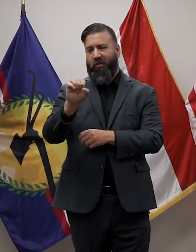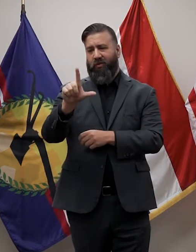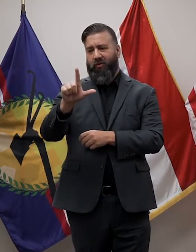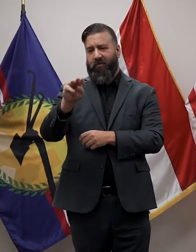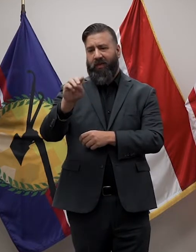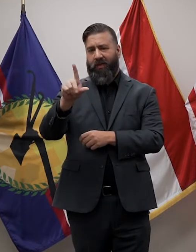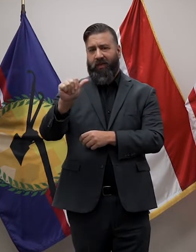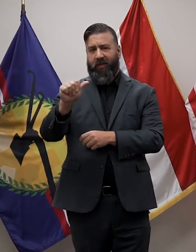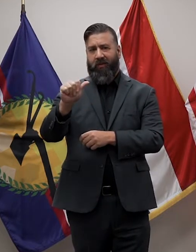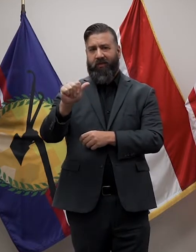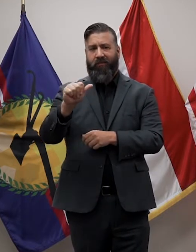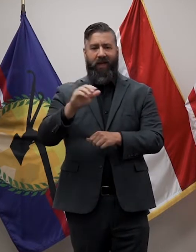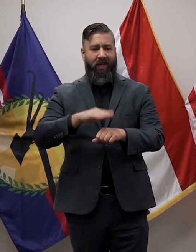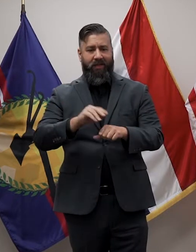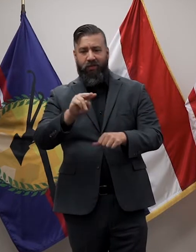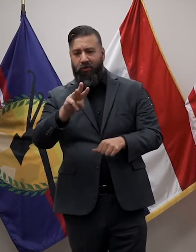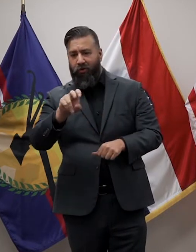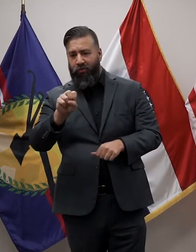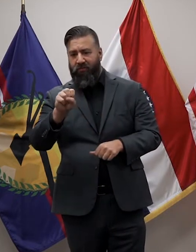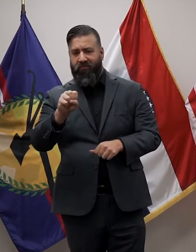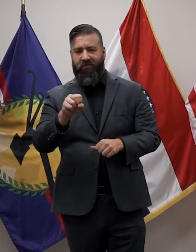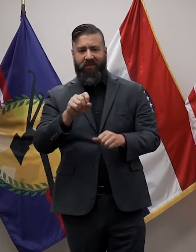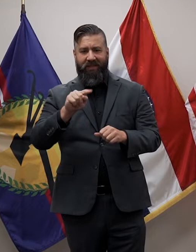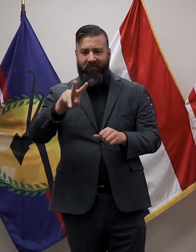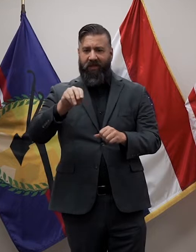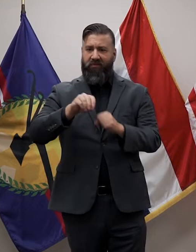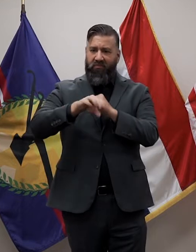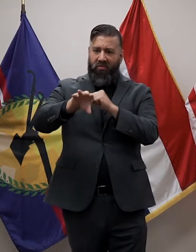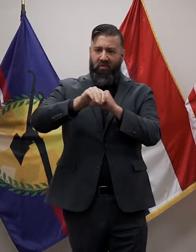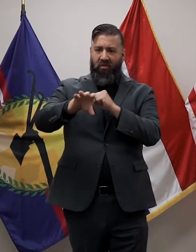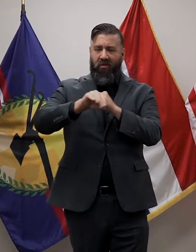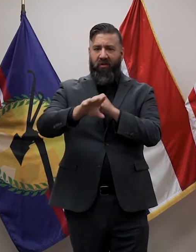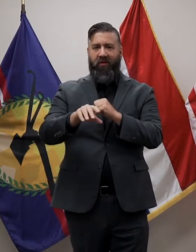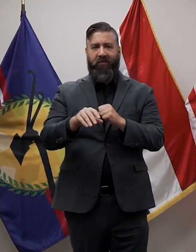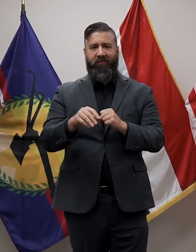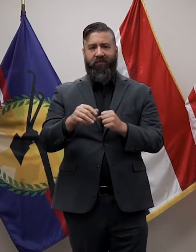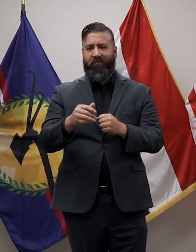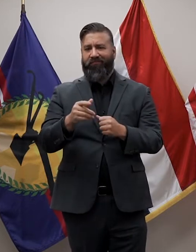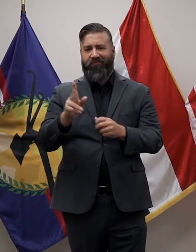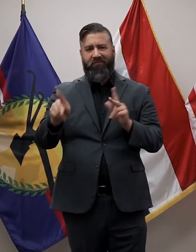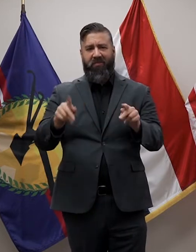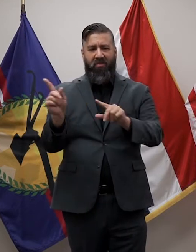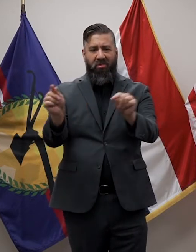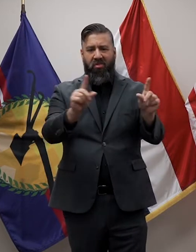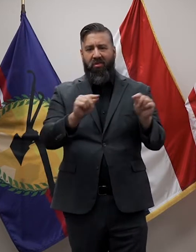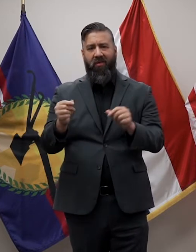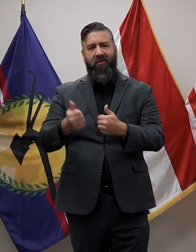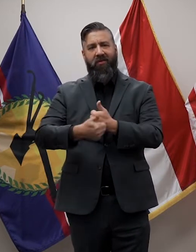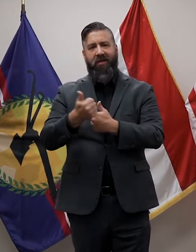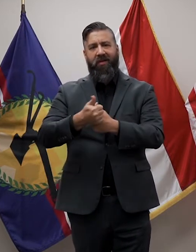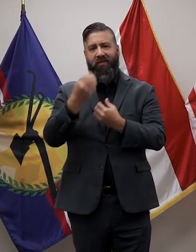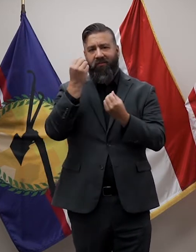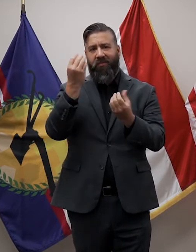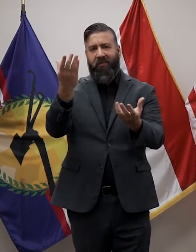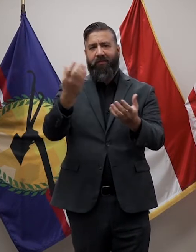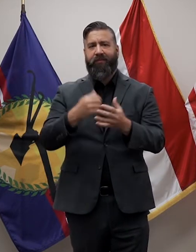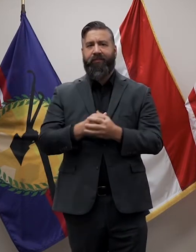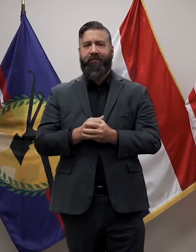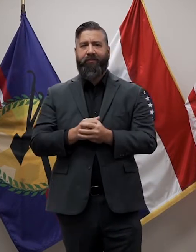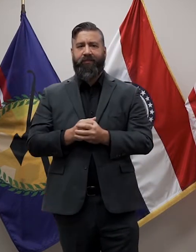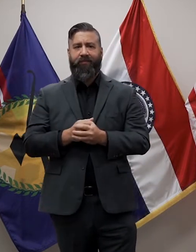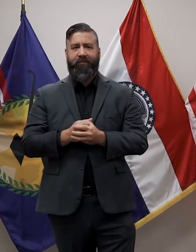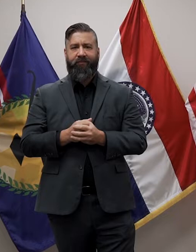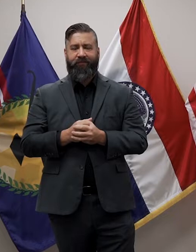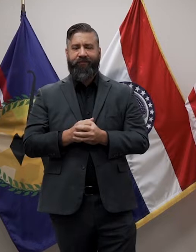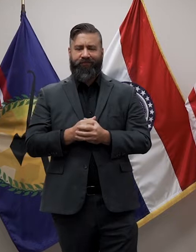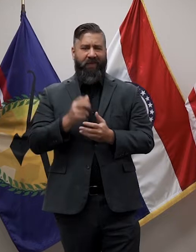the 24-hour news channels where anti-vaxxers share their dangerous misinformation. And I've heard plenty of it myself